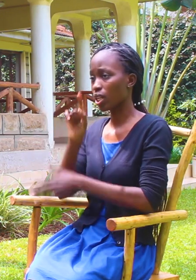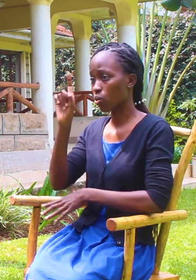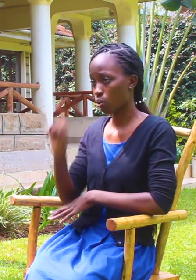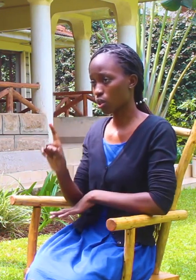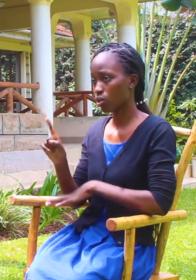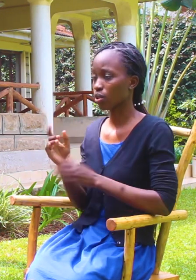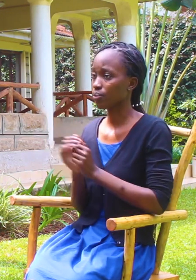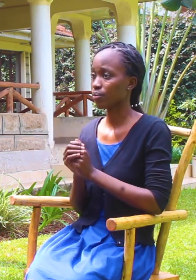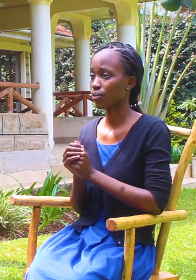and for the audience.